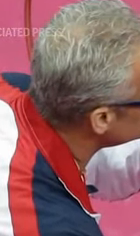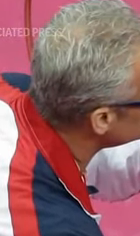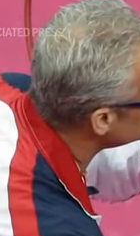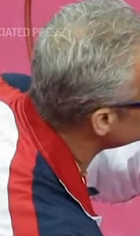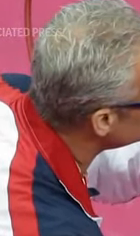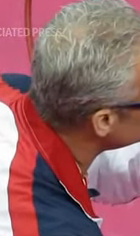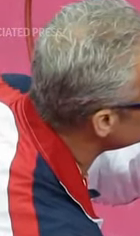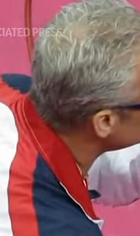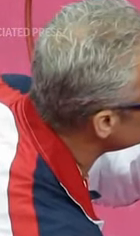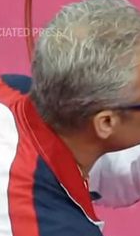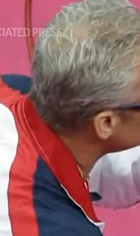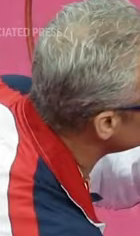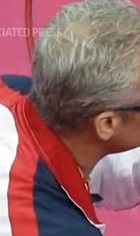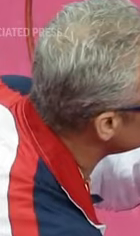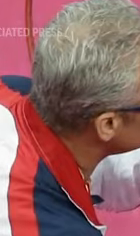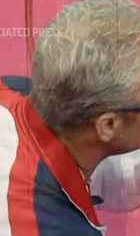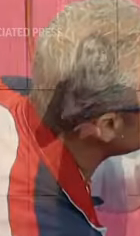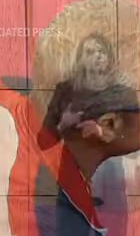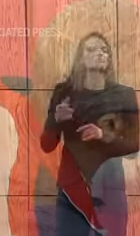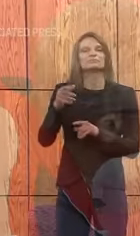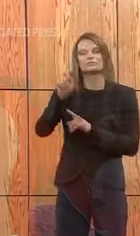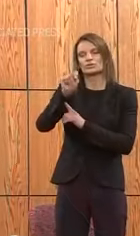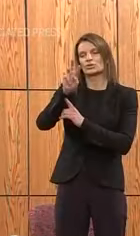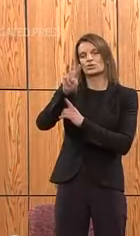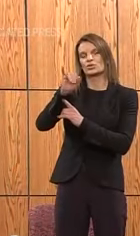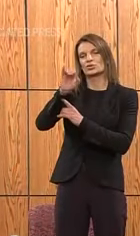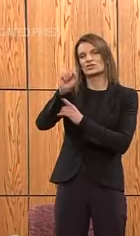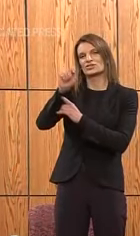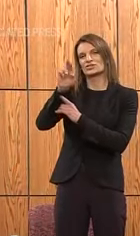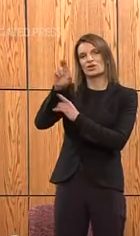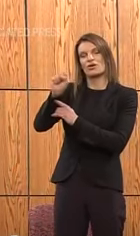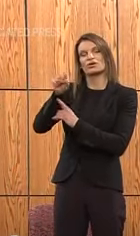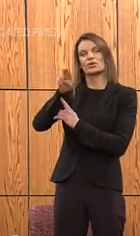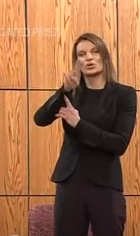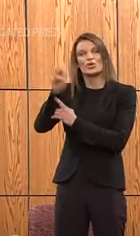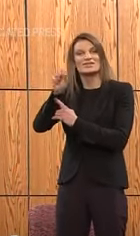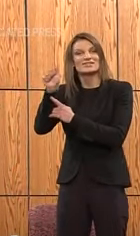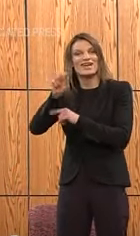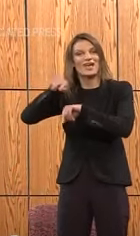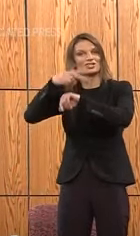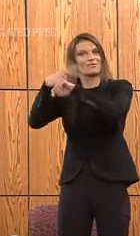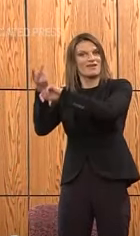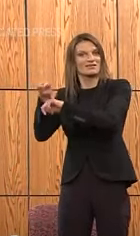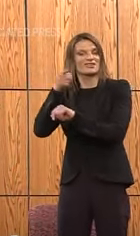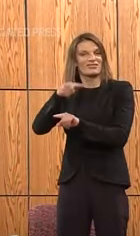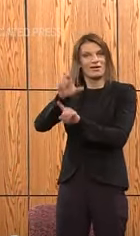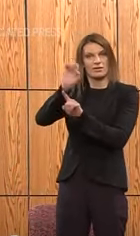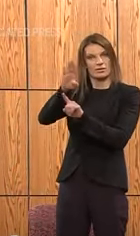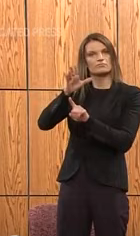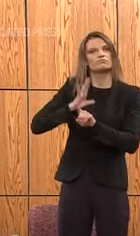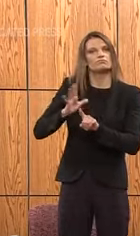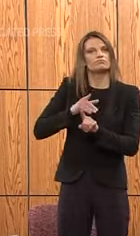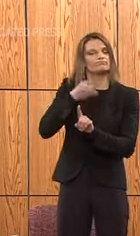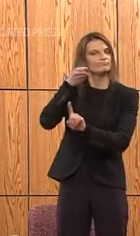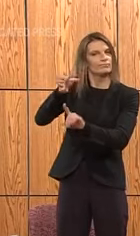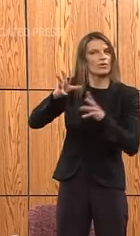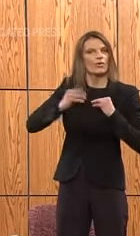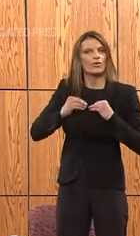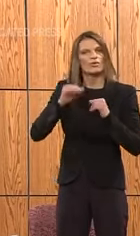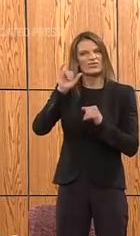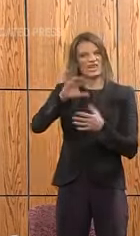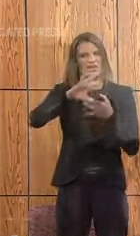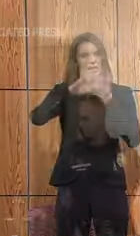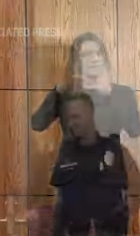the former owner and coach at Twistars USA Gymnastics Club, a Lansing area Olympic training